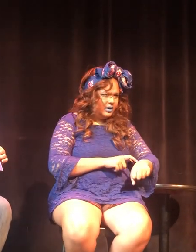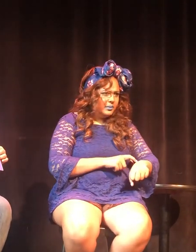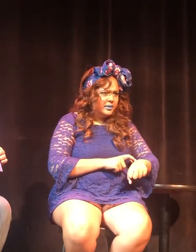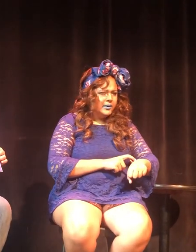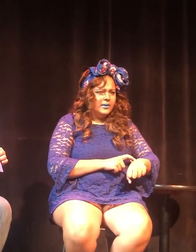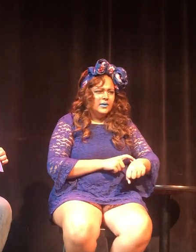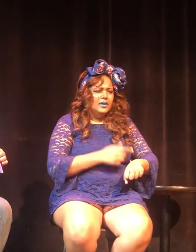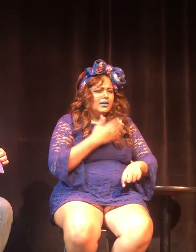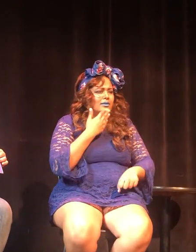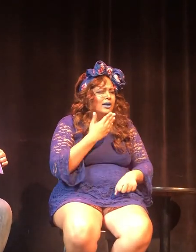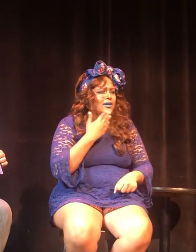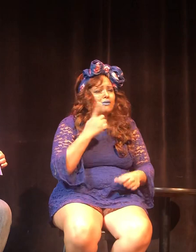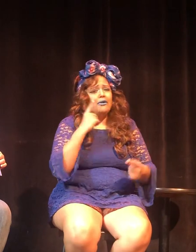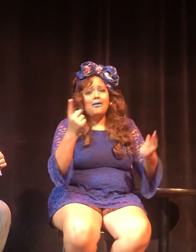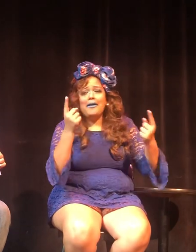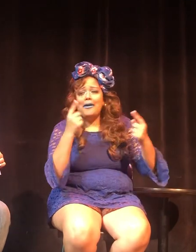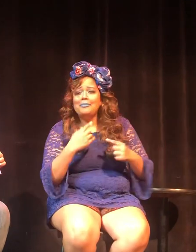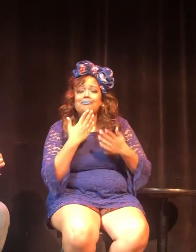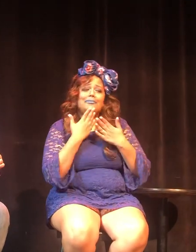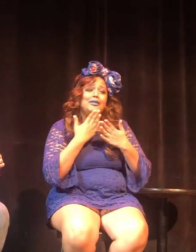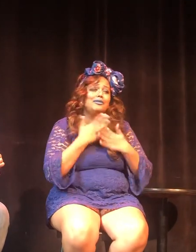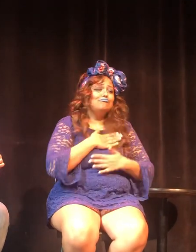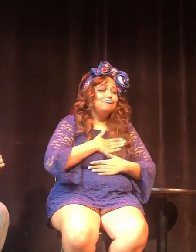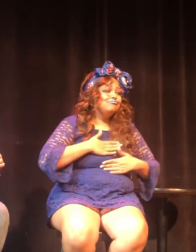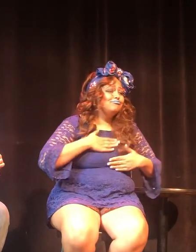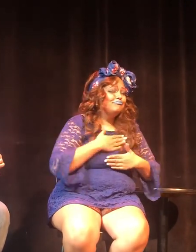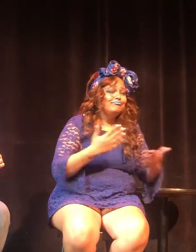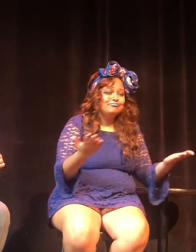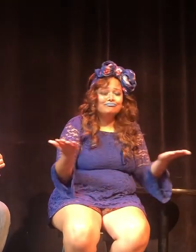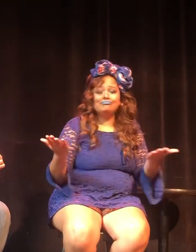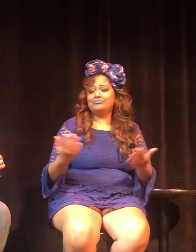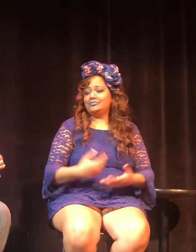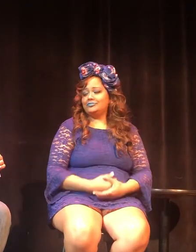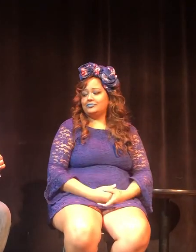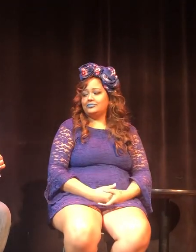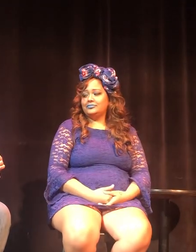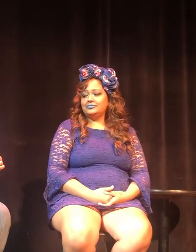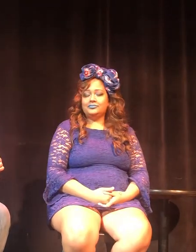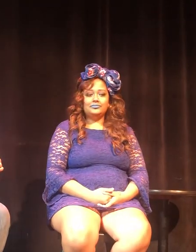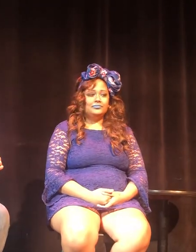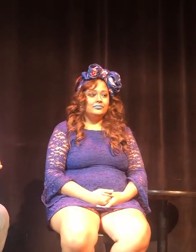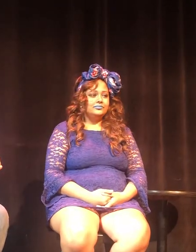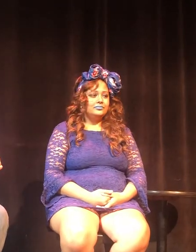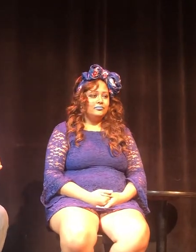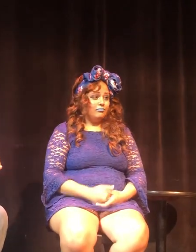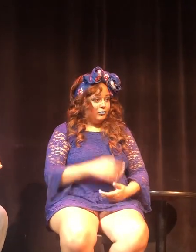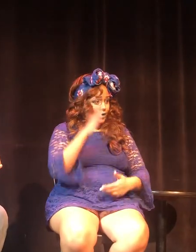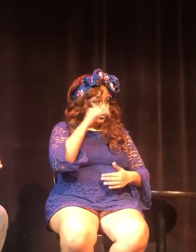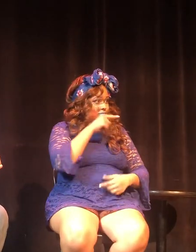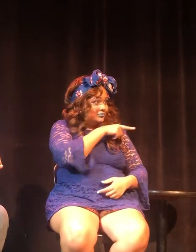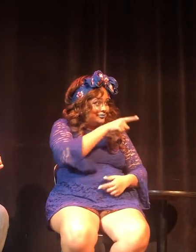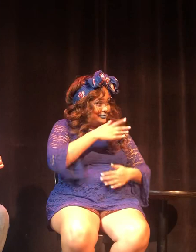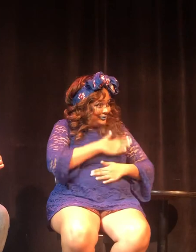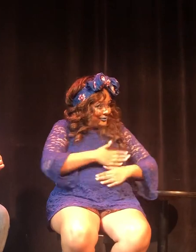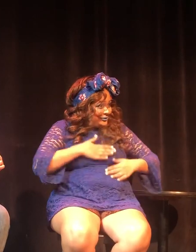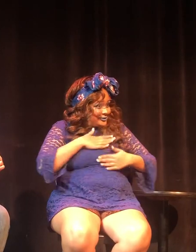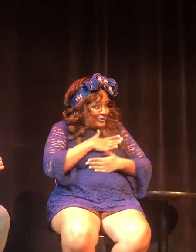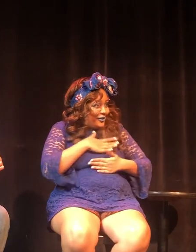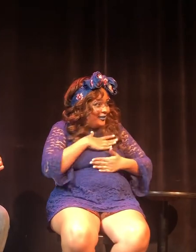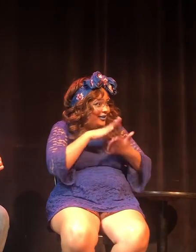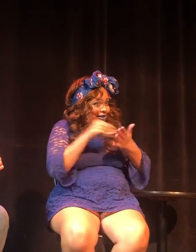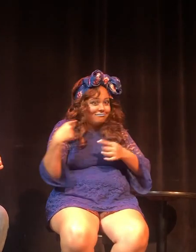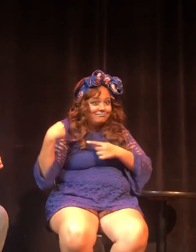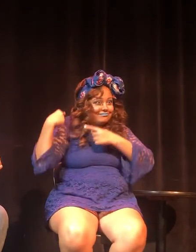so much for coming on our tour today, he said. We hope you enjoyed everything we learned this year.